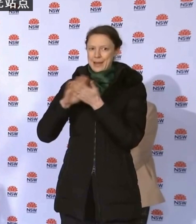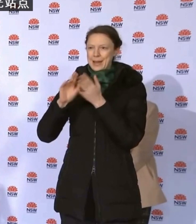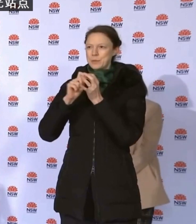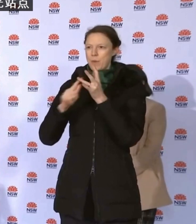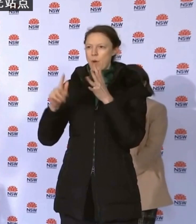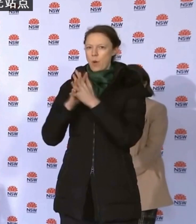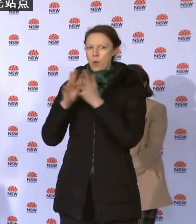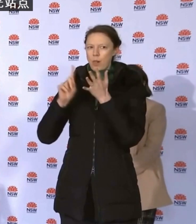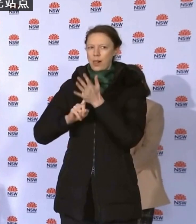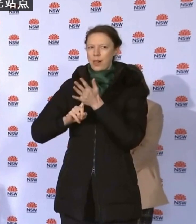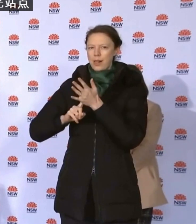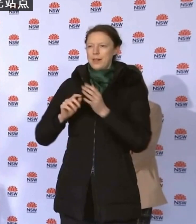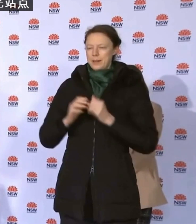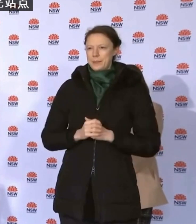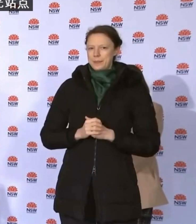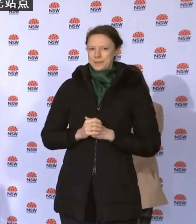exposure sites in that area.